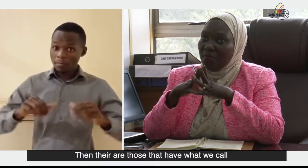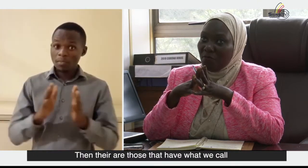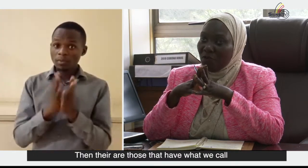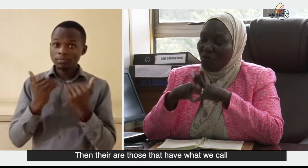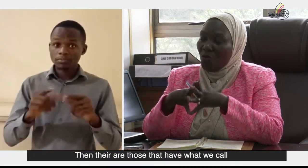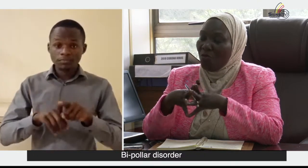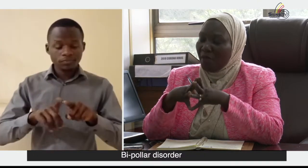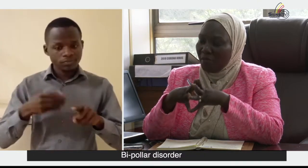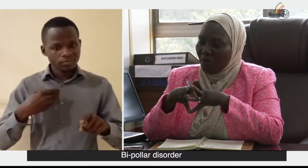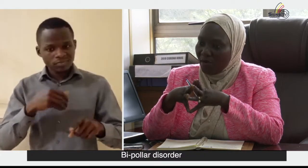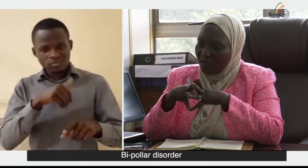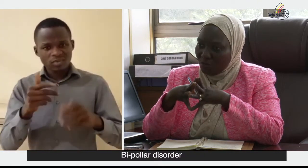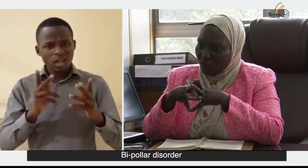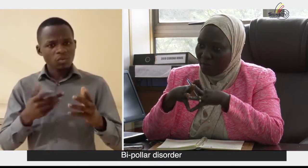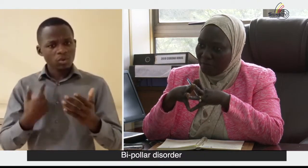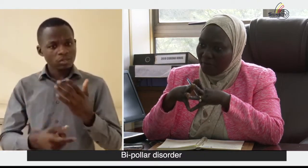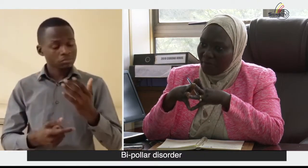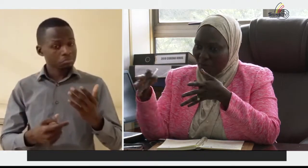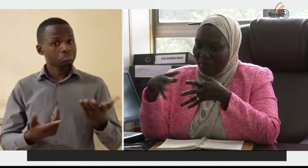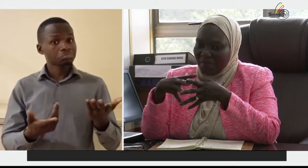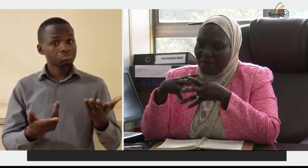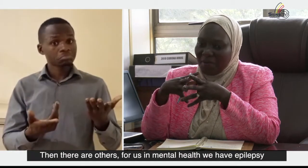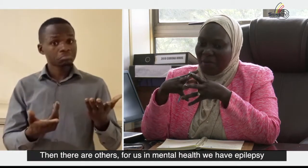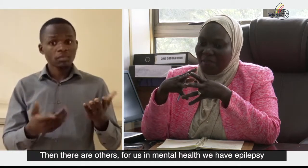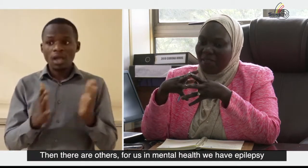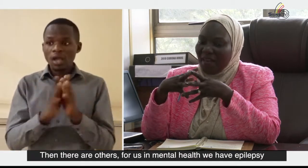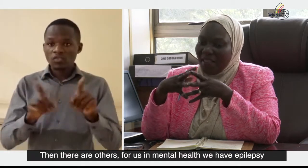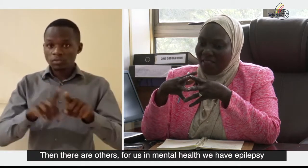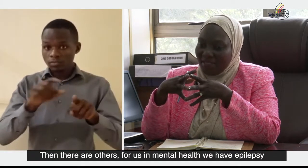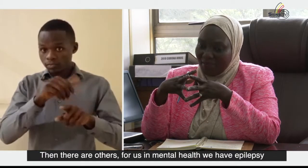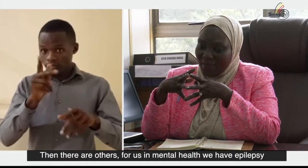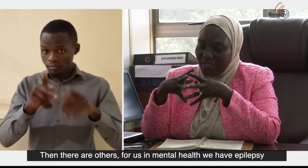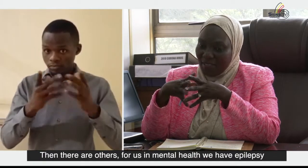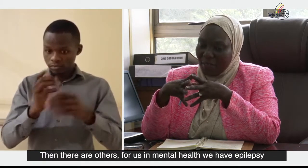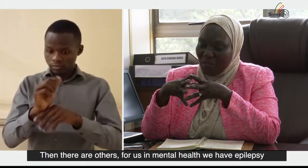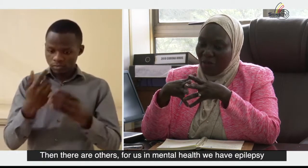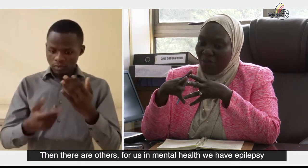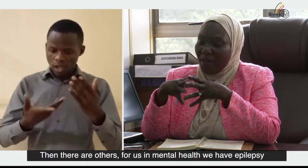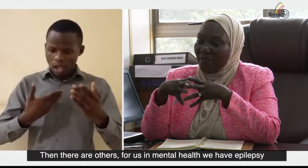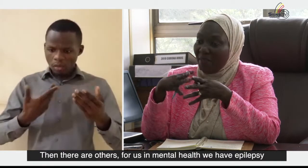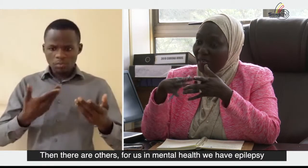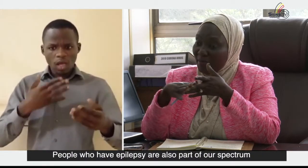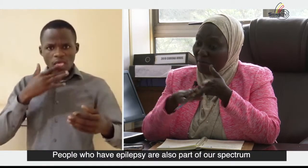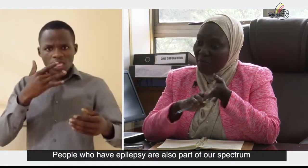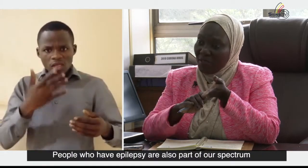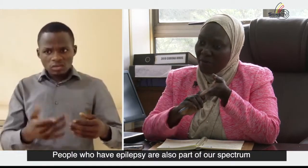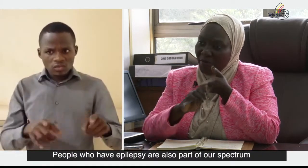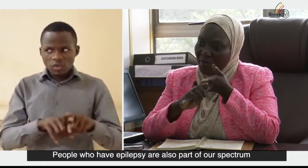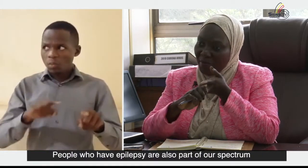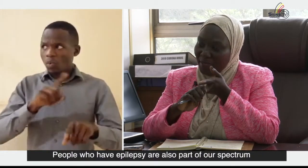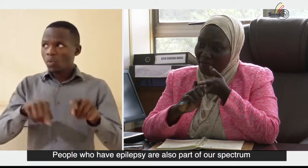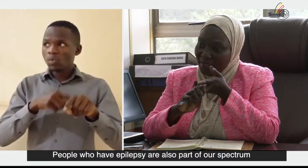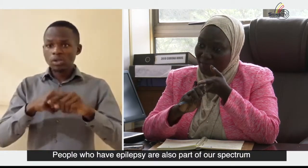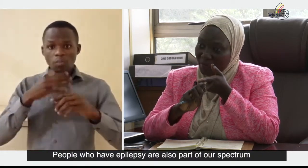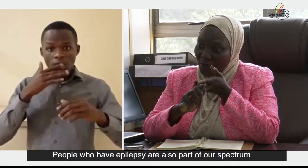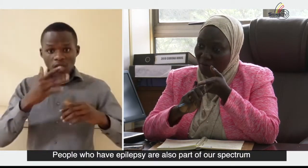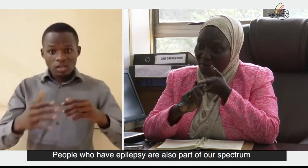what we call bipolar disorder. Then there are others. For us in our mental health, we have the epilepsy. People suffering with epilepsy, who have